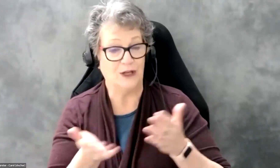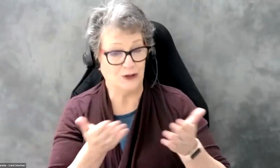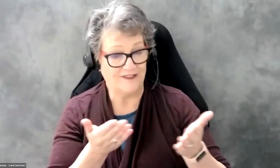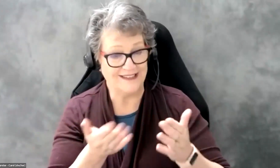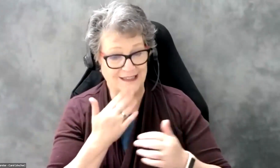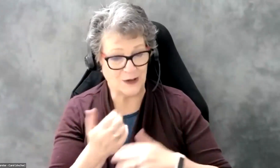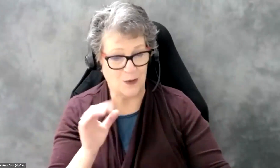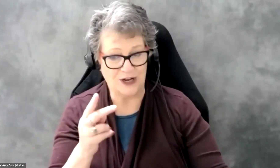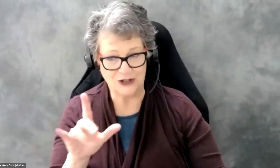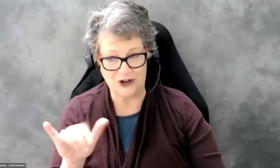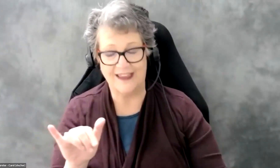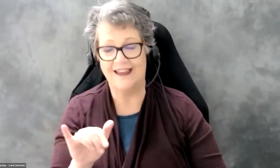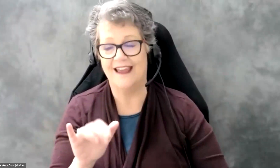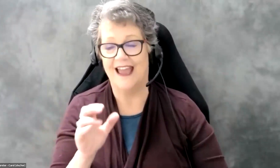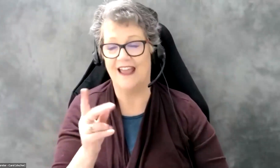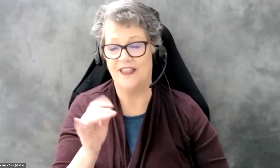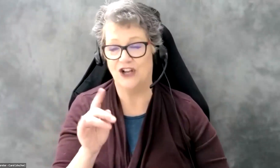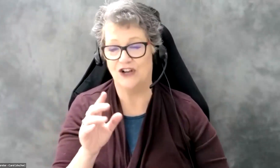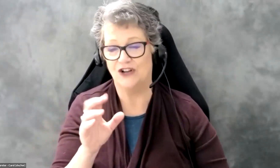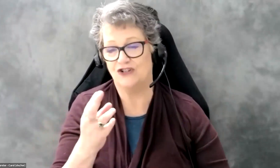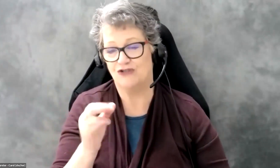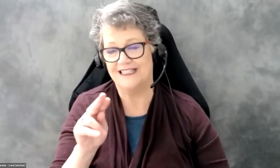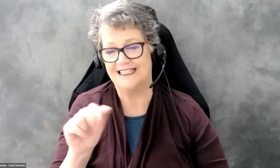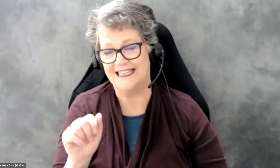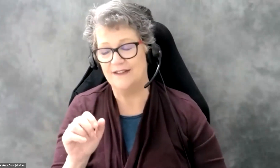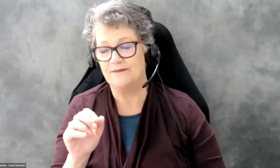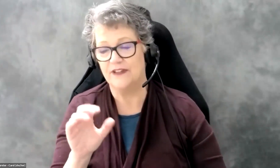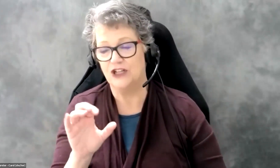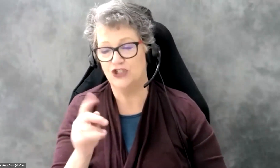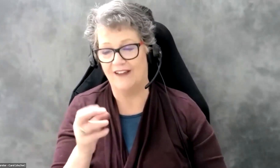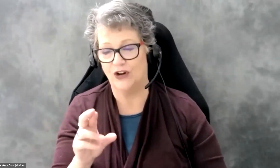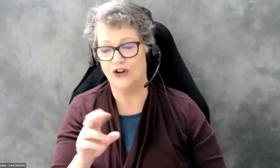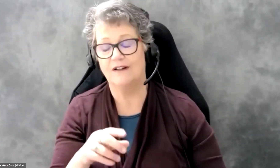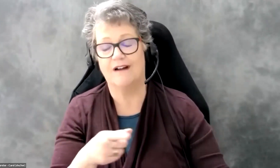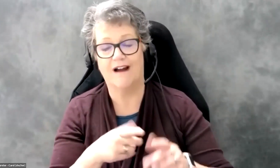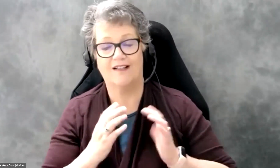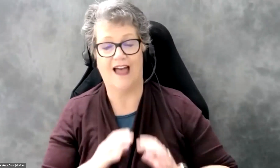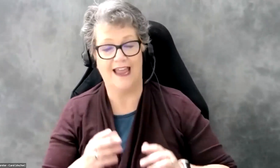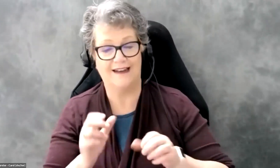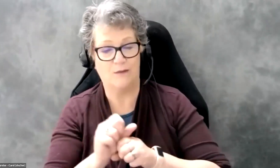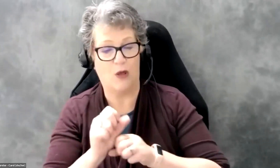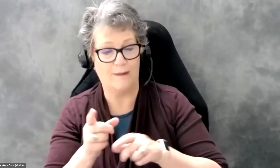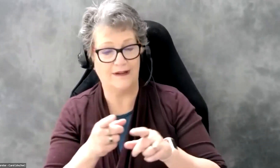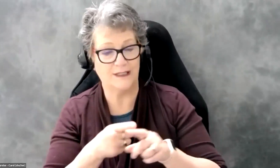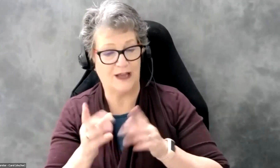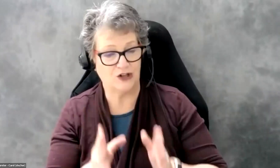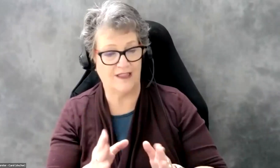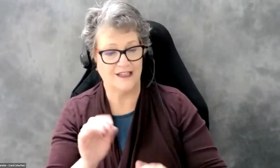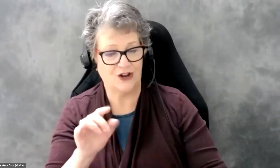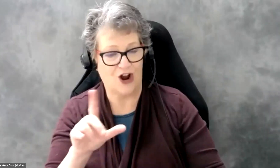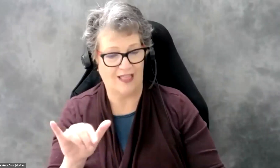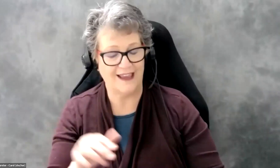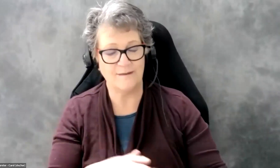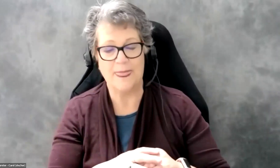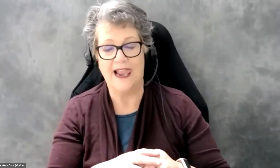morning, Shirley, and Christy Schaefer as well. And our client employment specialist, Carly. Good morning, Carly. And community services